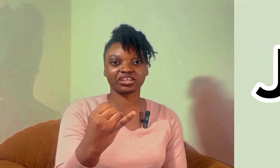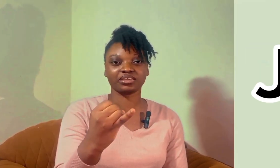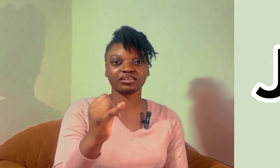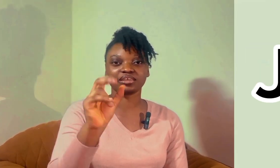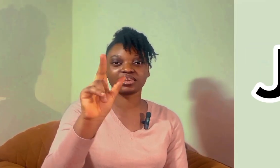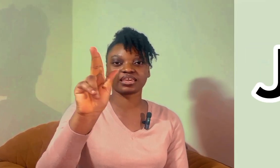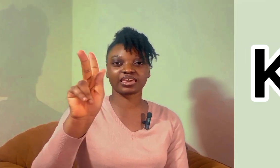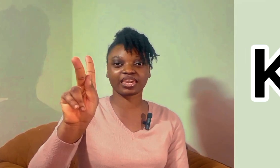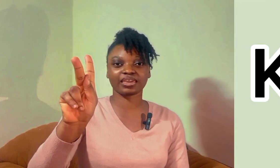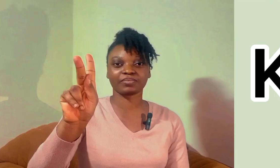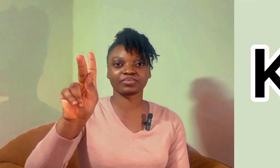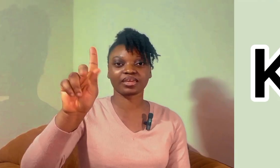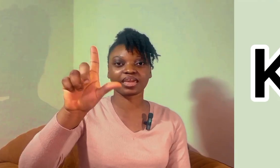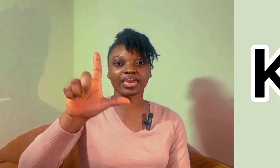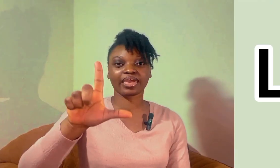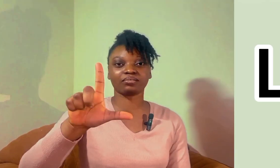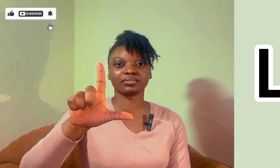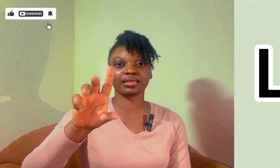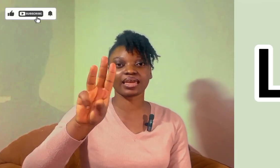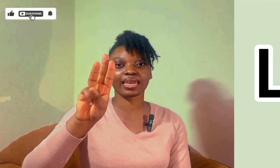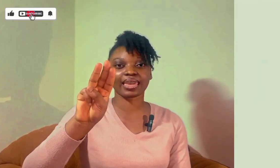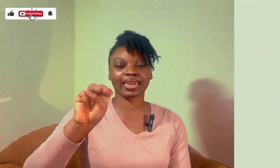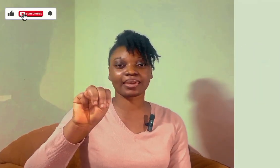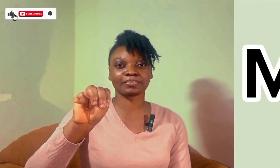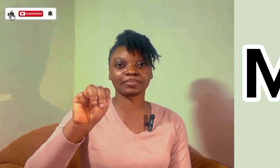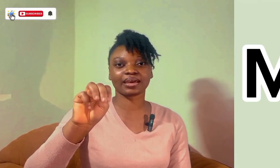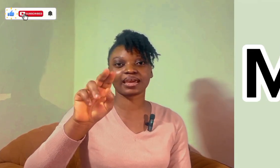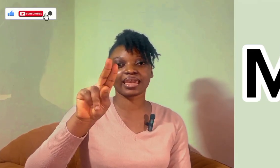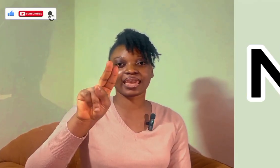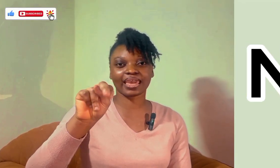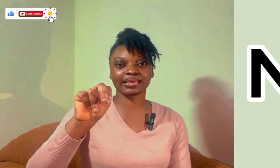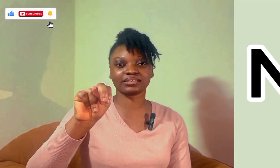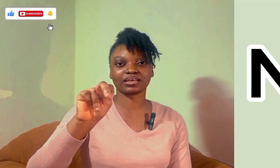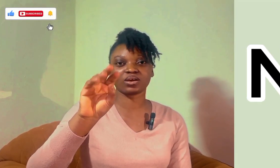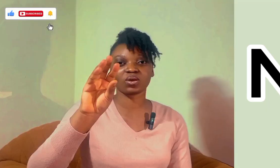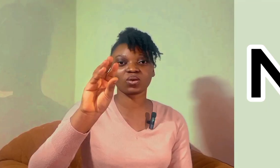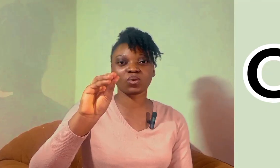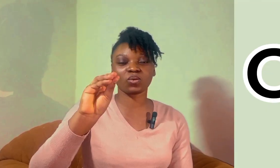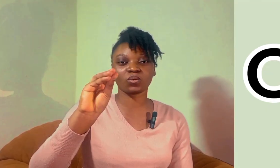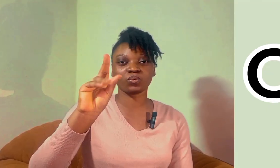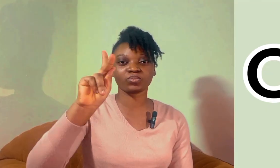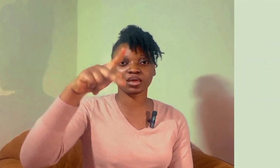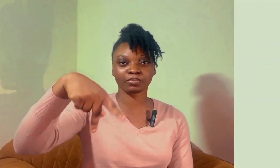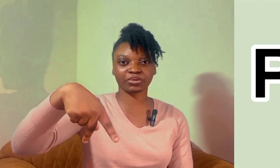J, K, L, M, N, O,